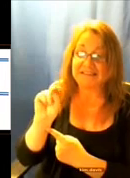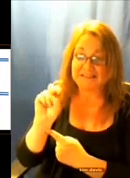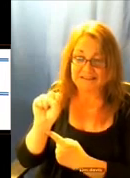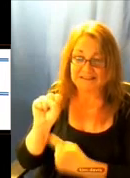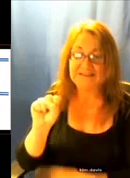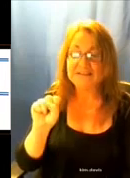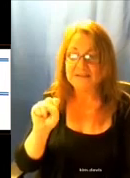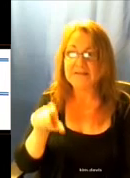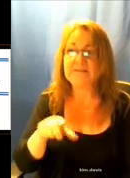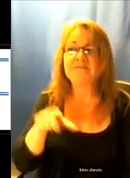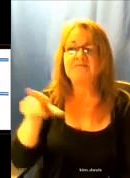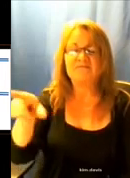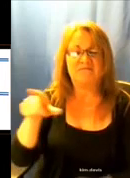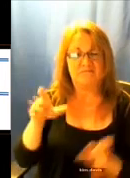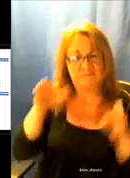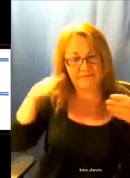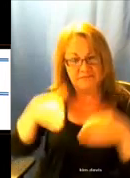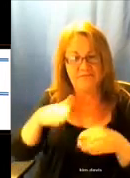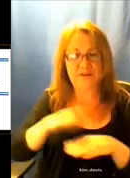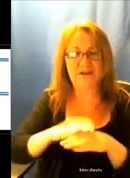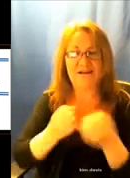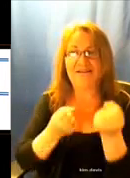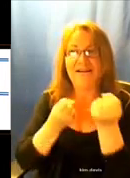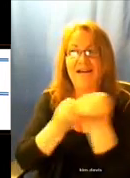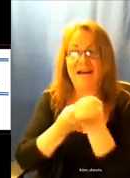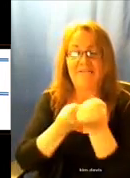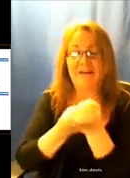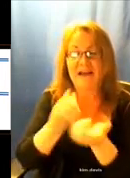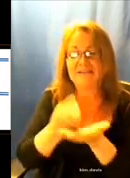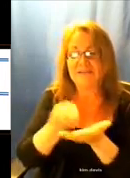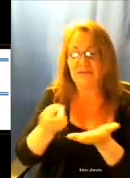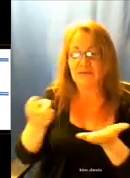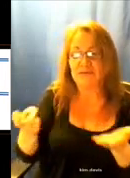of hearing in Nebraska,